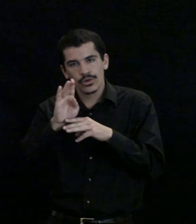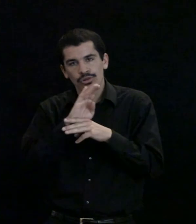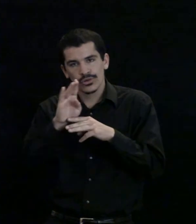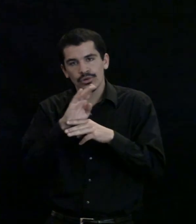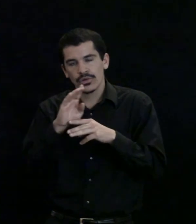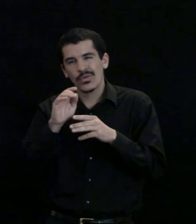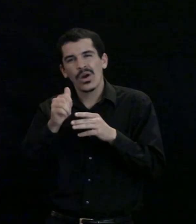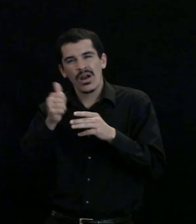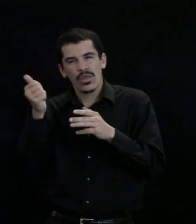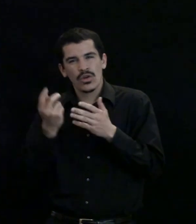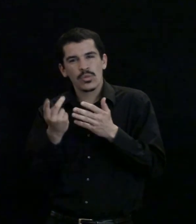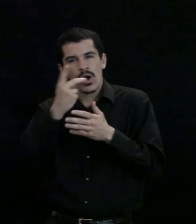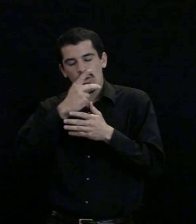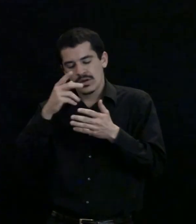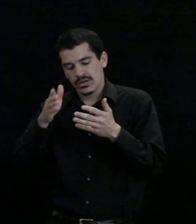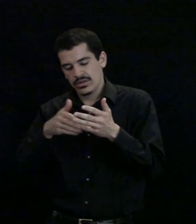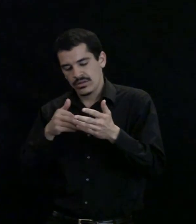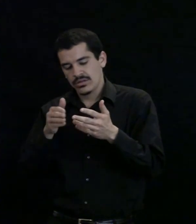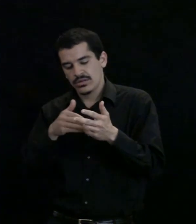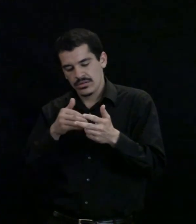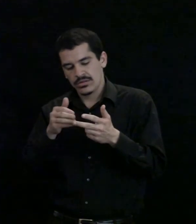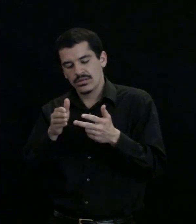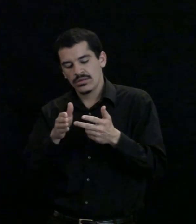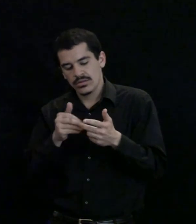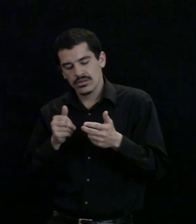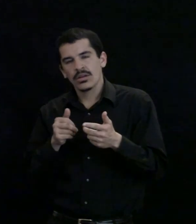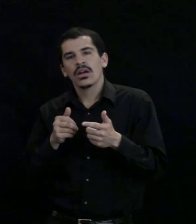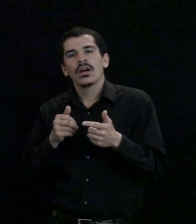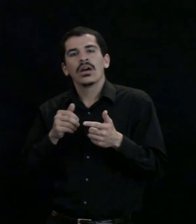the property costs would range from about